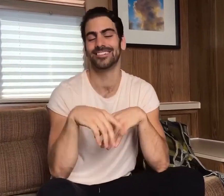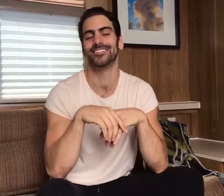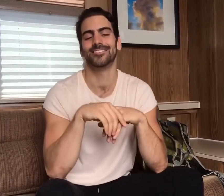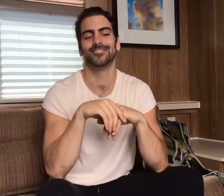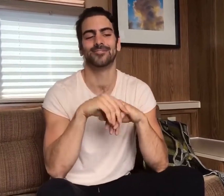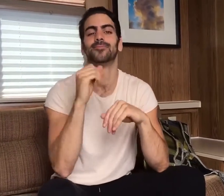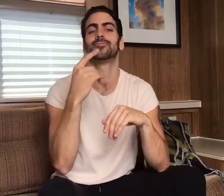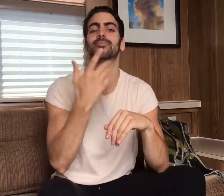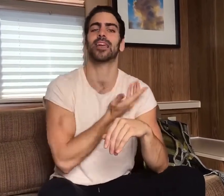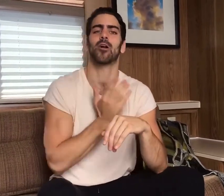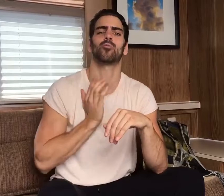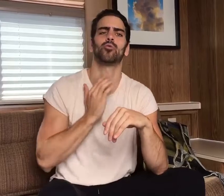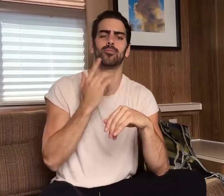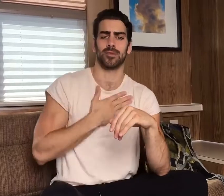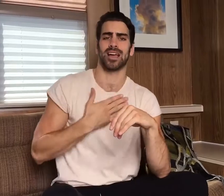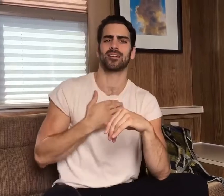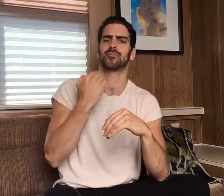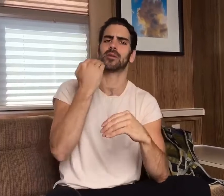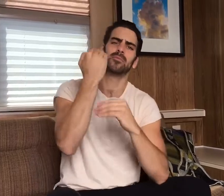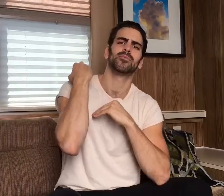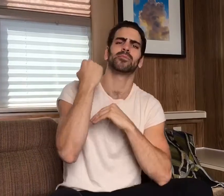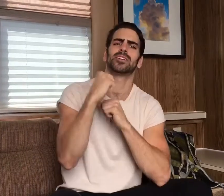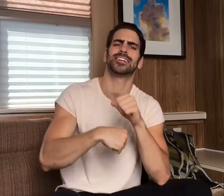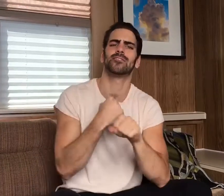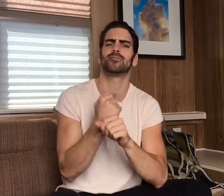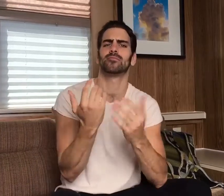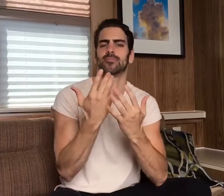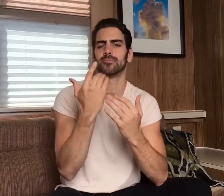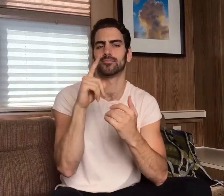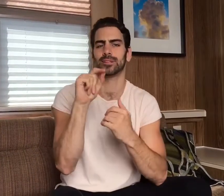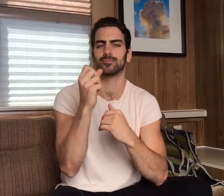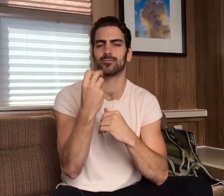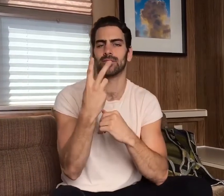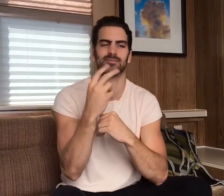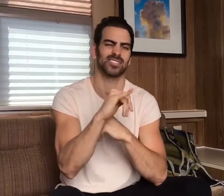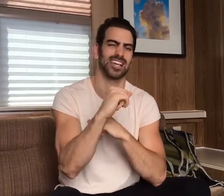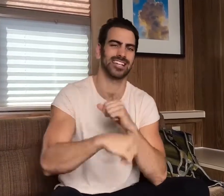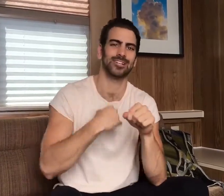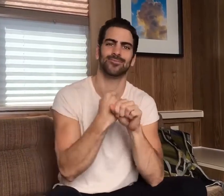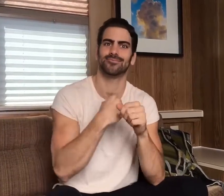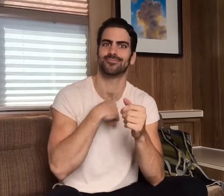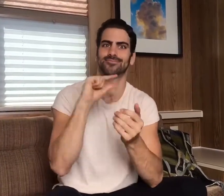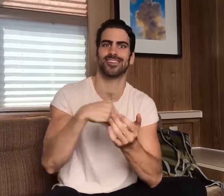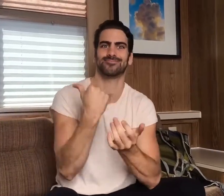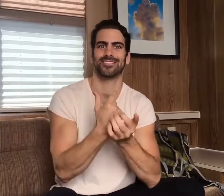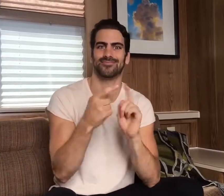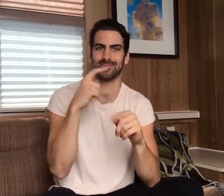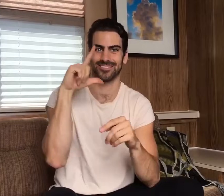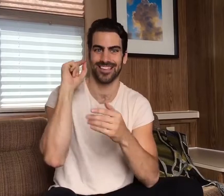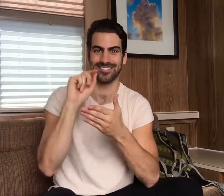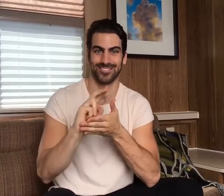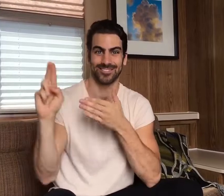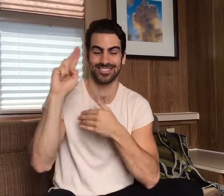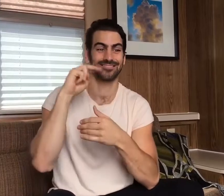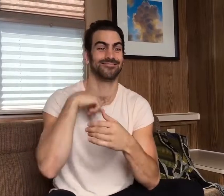live for week three. So my most memorable year is the year of 2012. That's the year that I graduated from Gallaudet